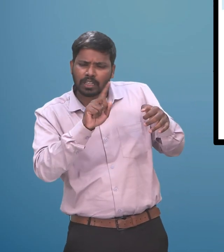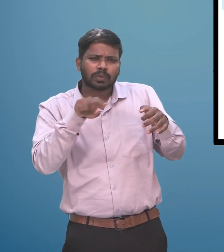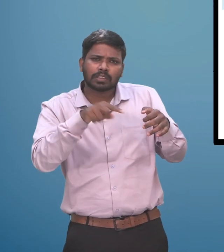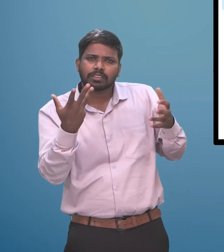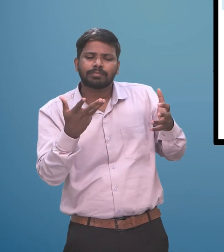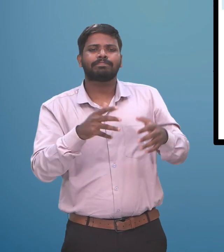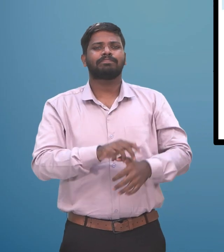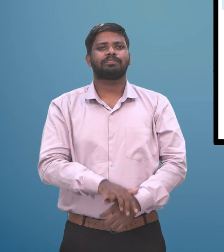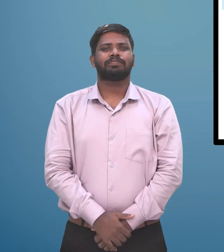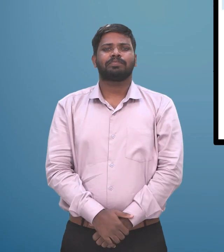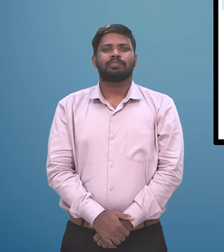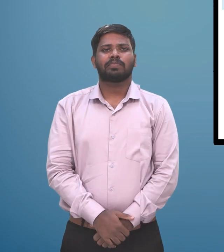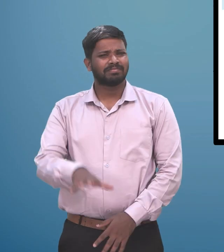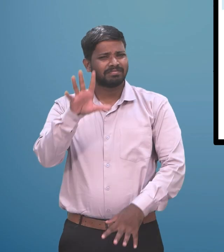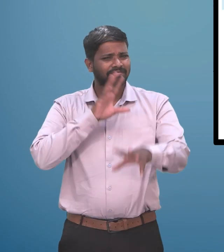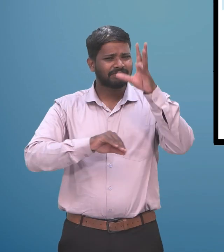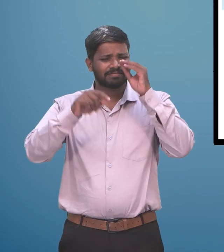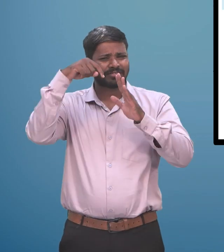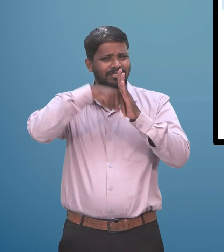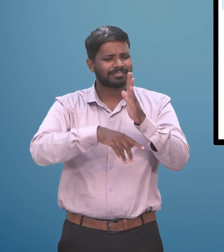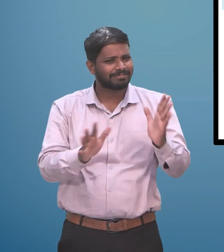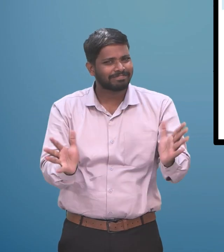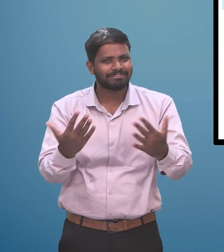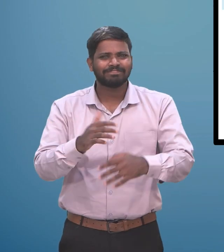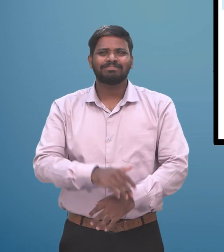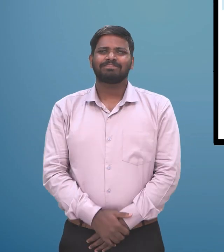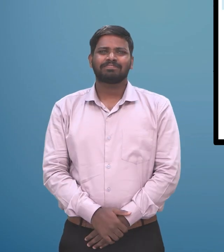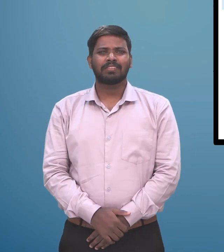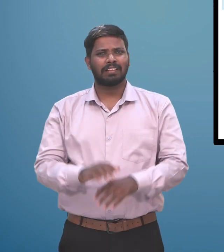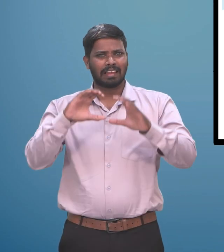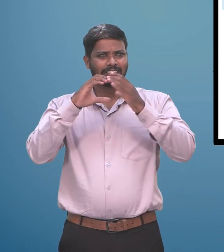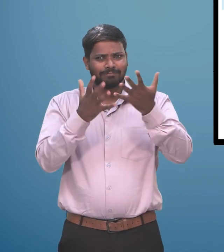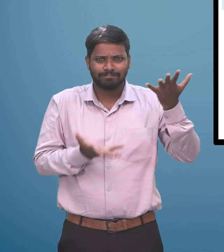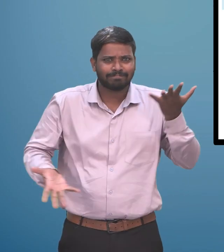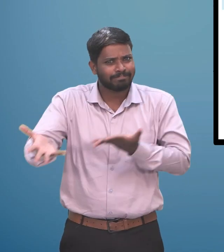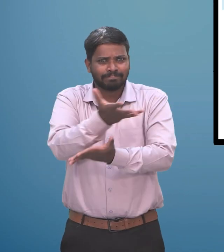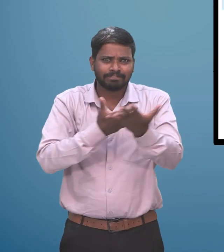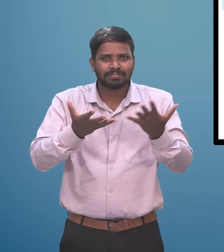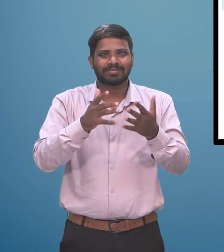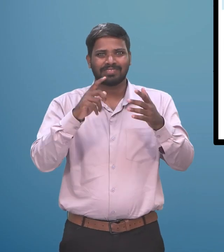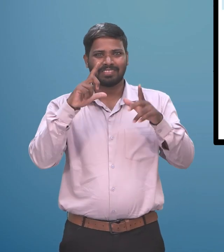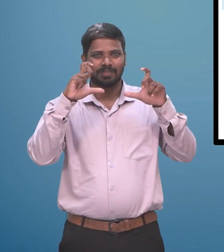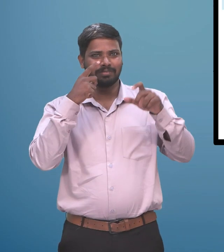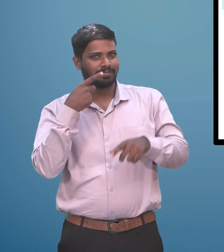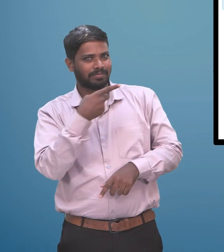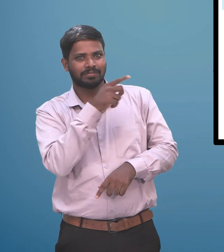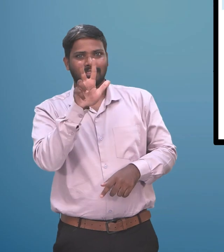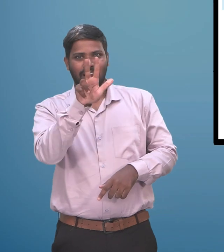details associated with it. For more than 2 millenniums, these two epics have been translated